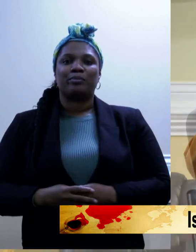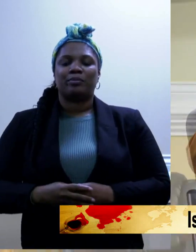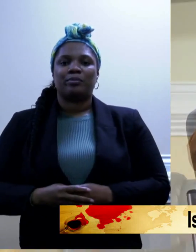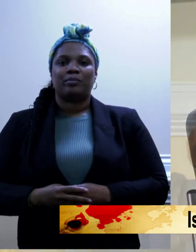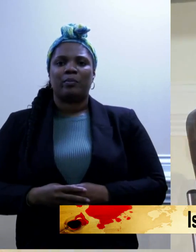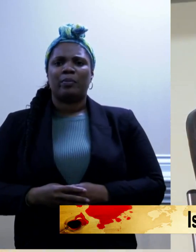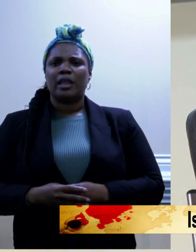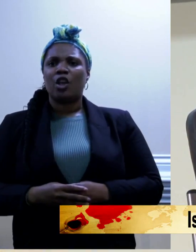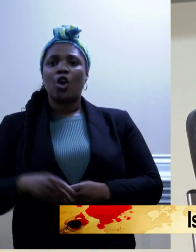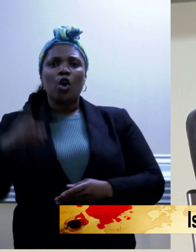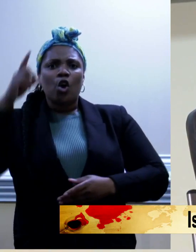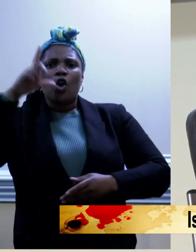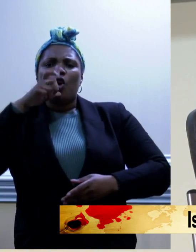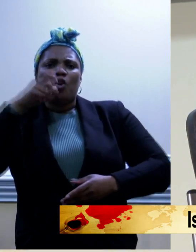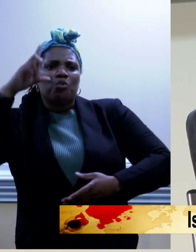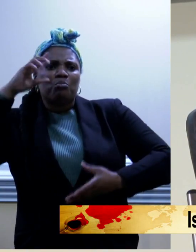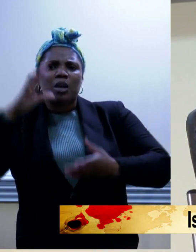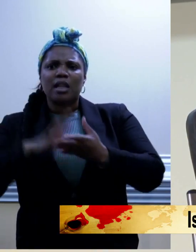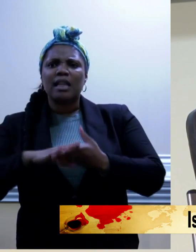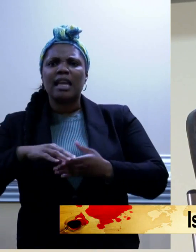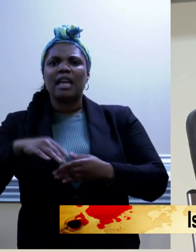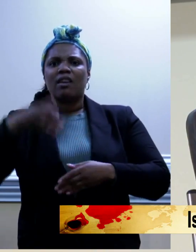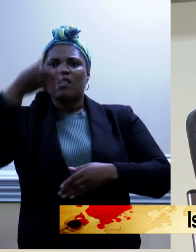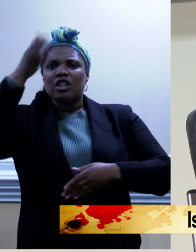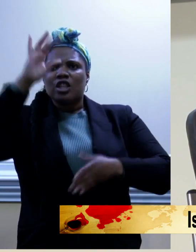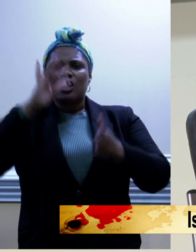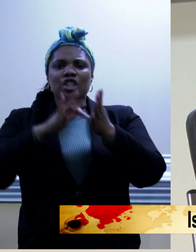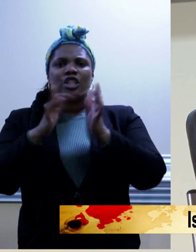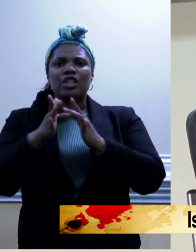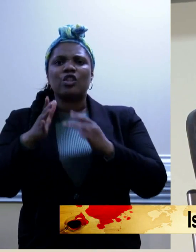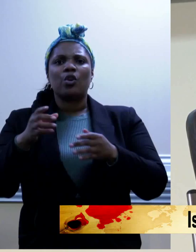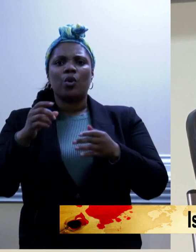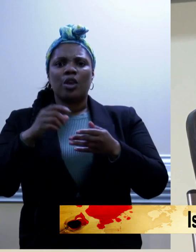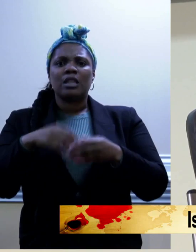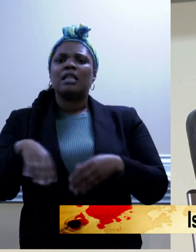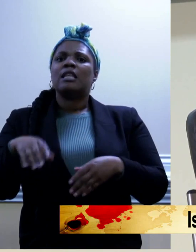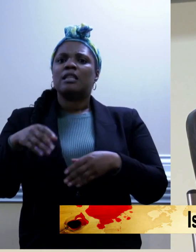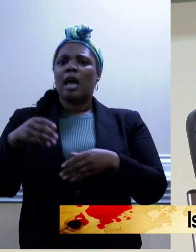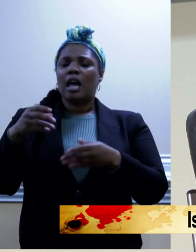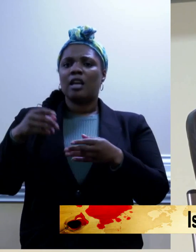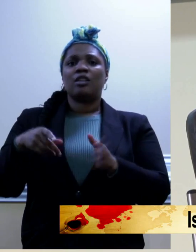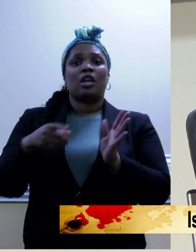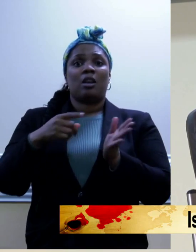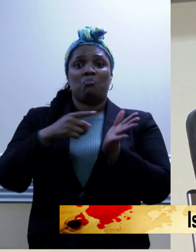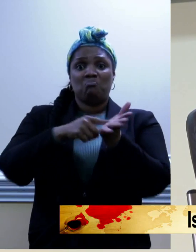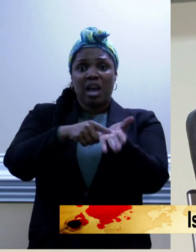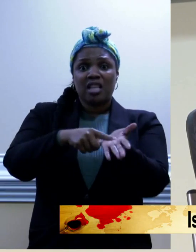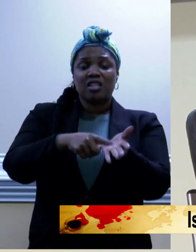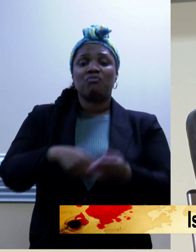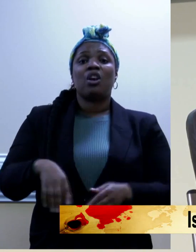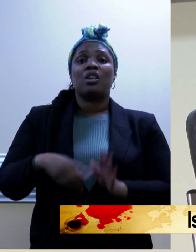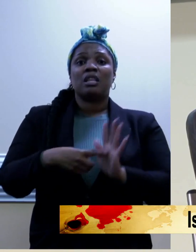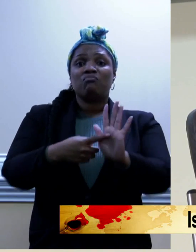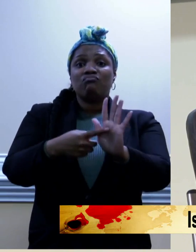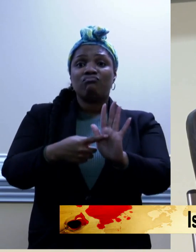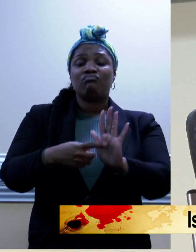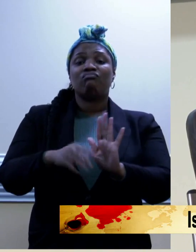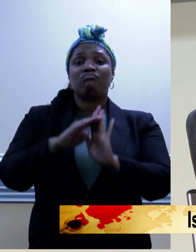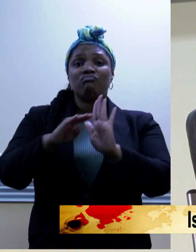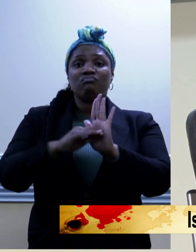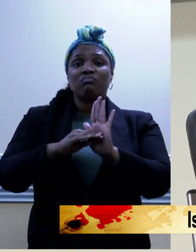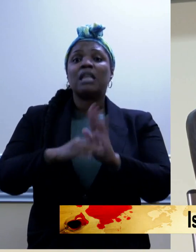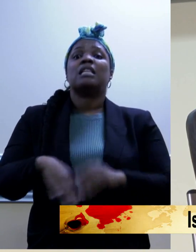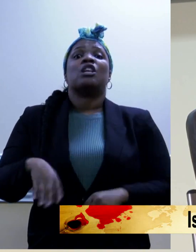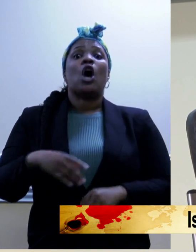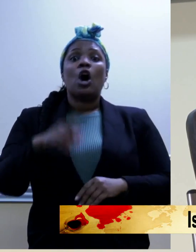it. Who has believed our report? And to whom is the arm of the Lord revealed? Not many. Go ahead. For he shall grow up before him